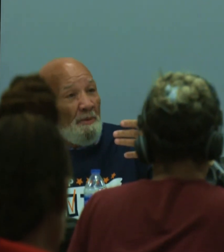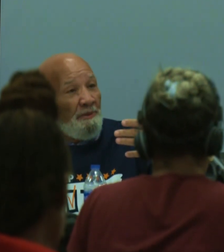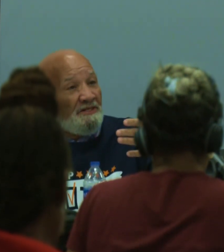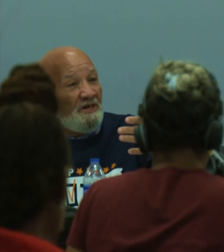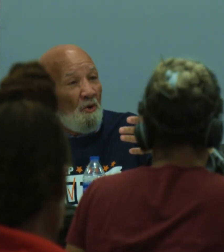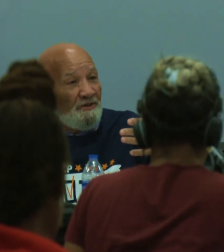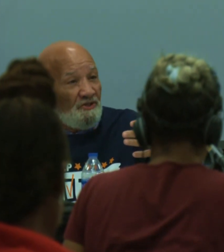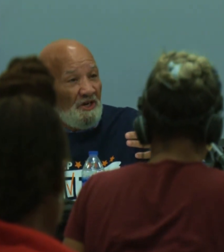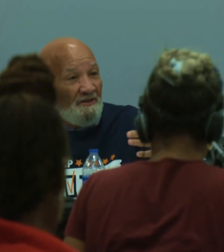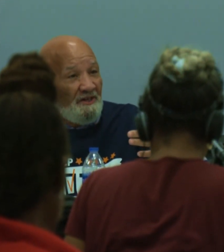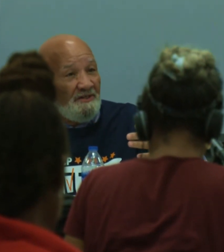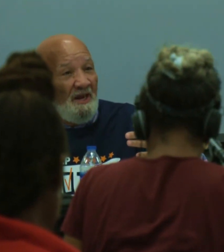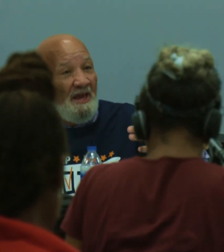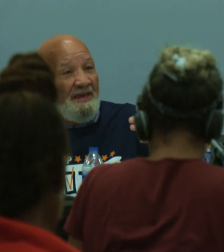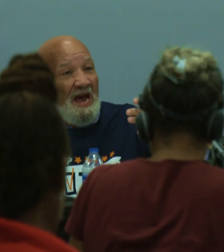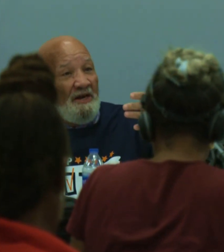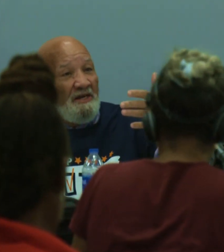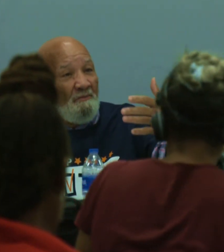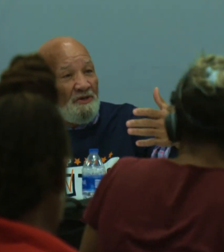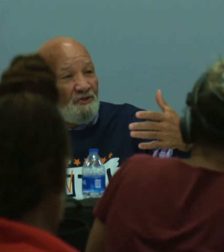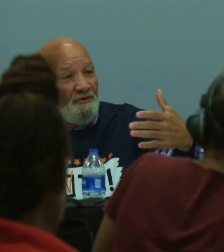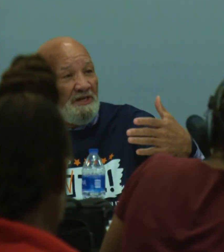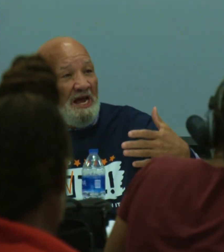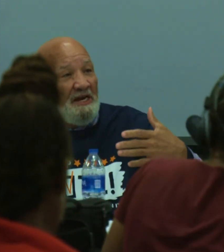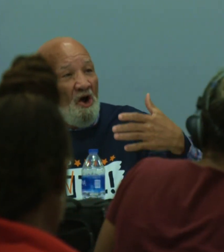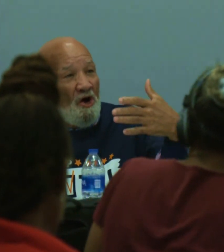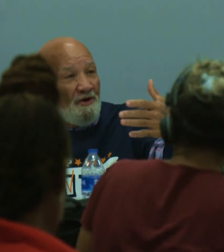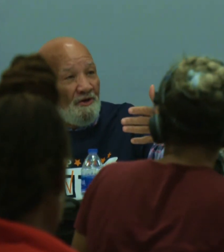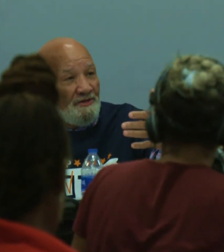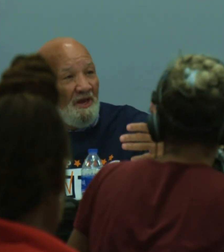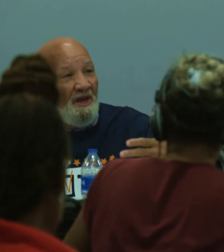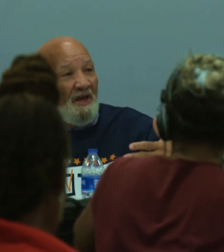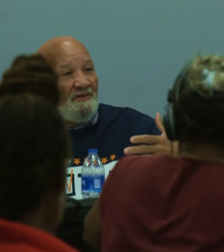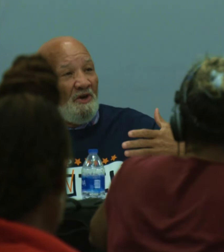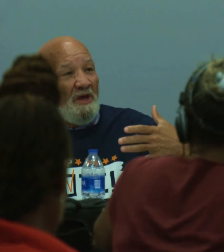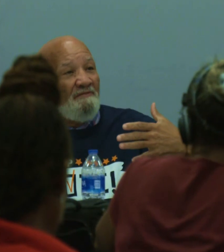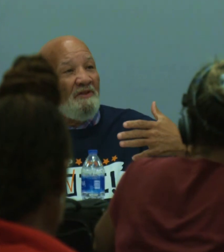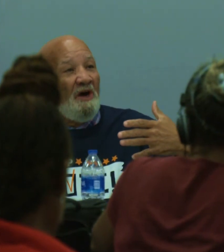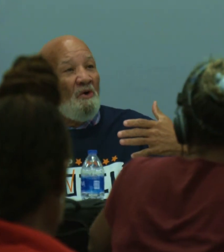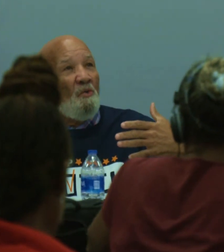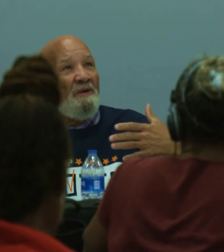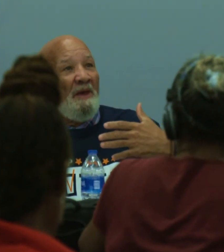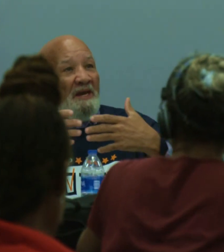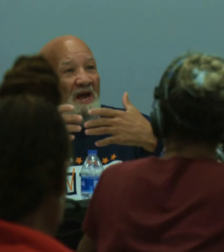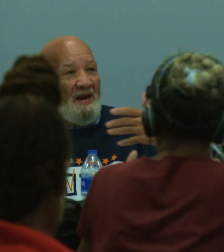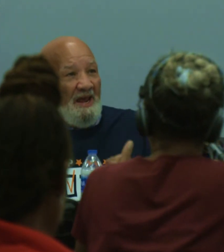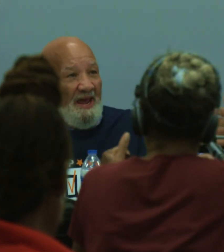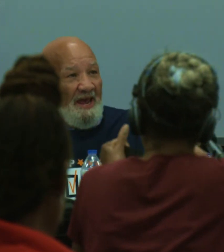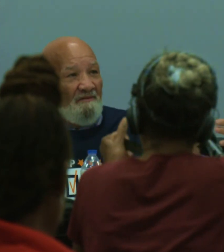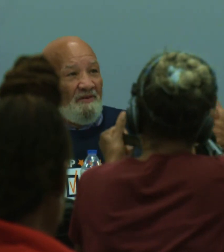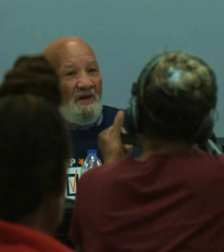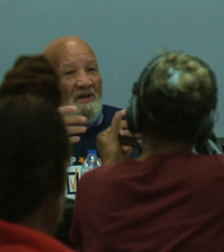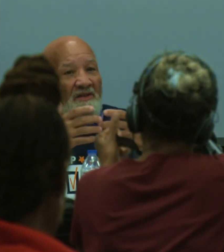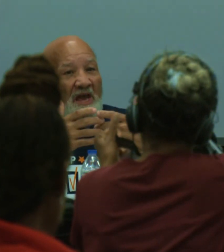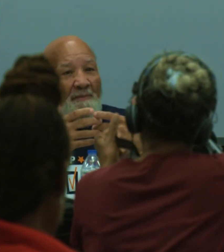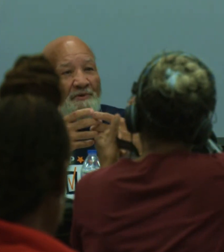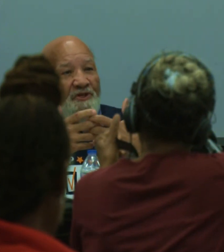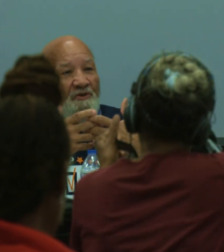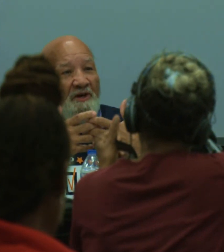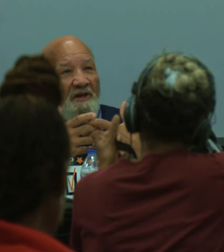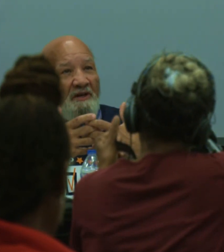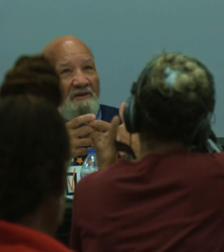courts, common pleas courts, judges, county commissioners, county auditors. And so even though we may not have